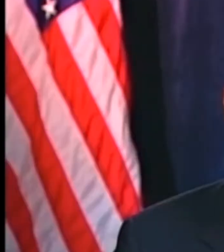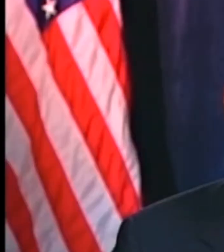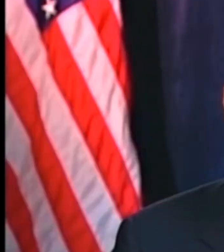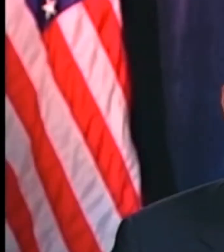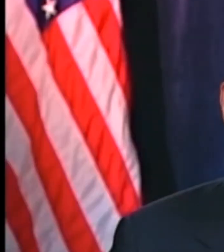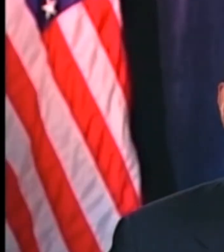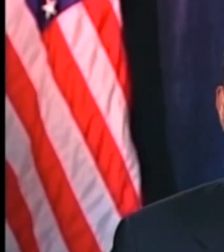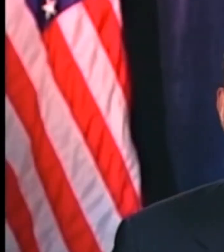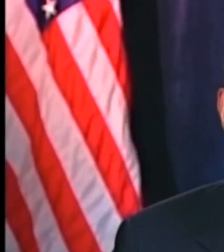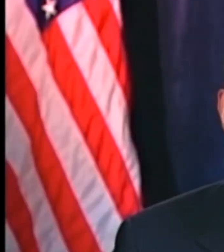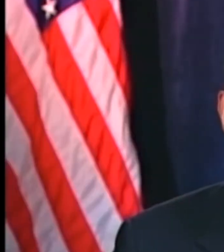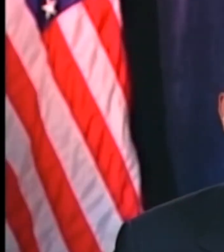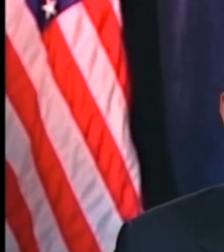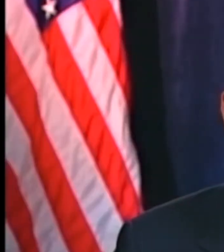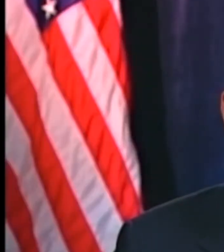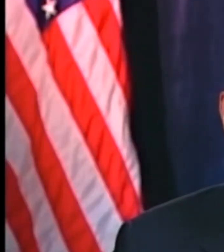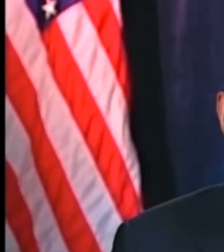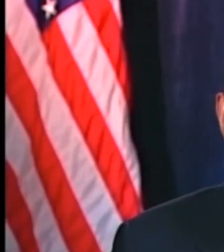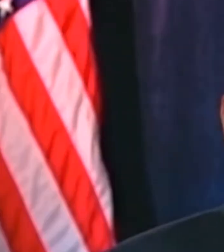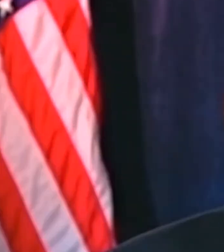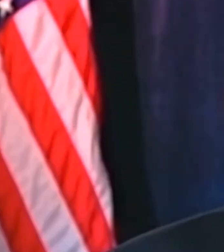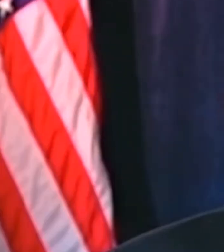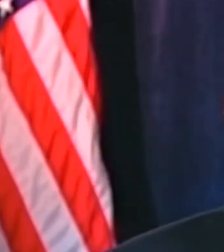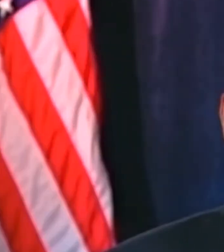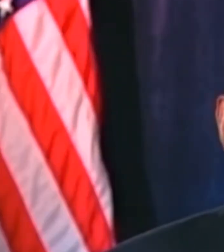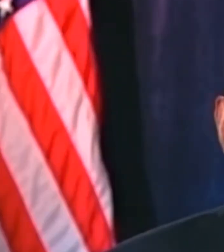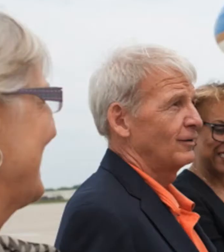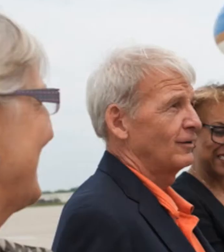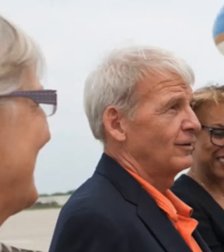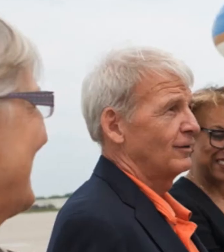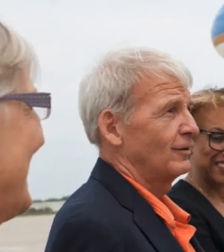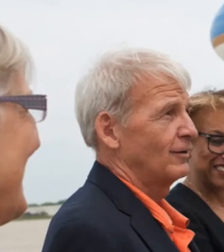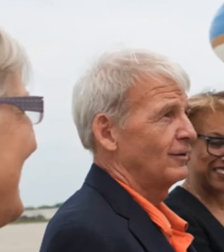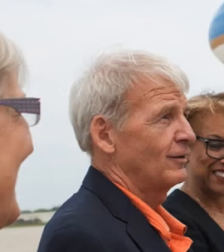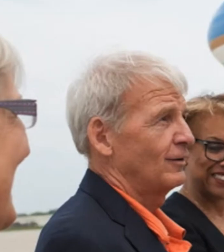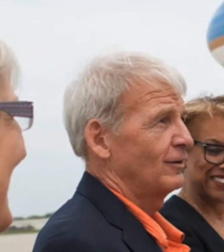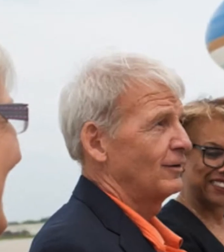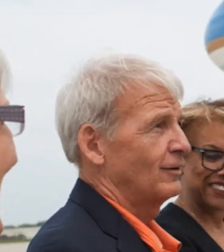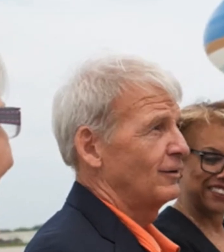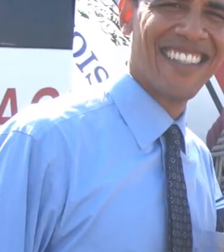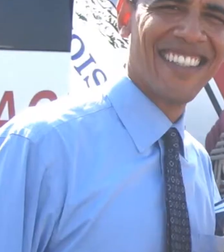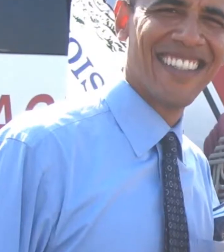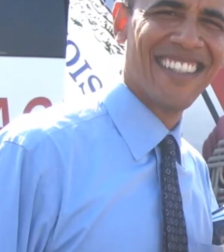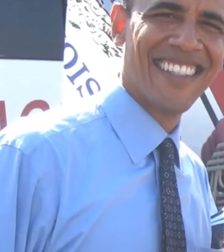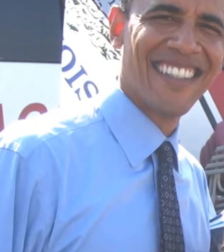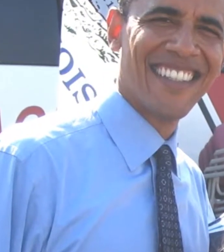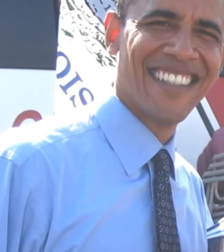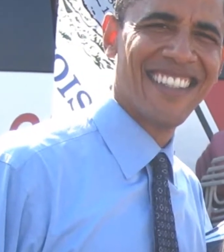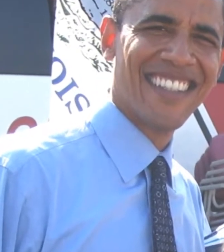I also want to acknowledge my good friends from Illinois, John Penn.